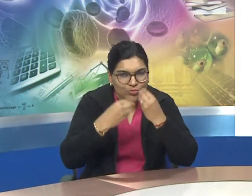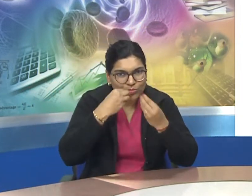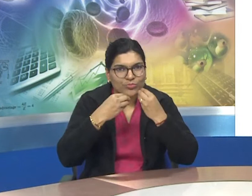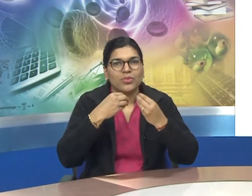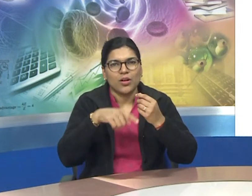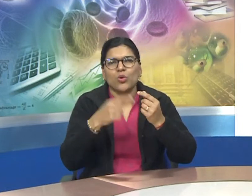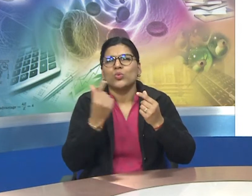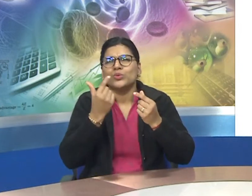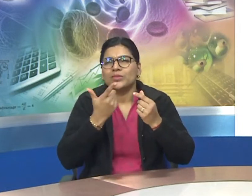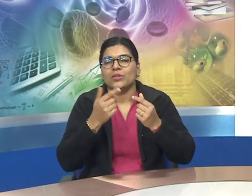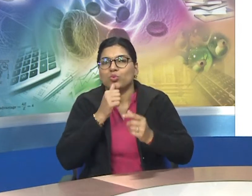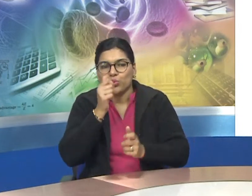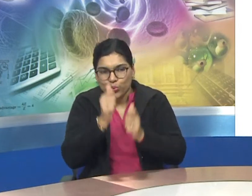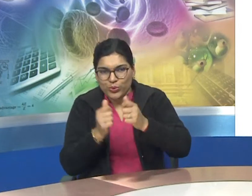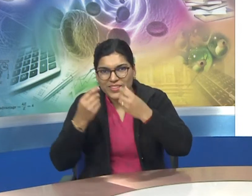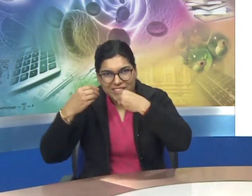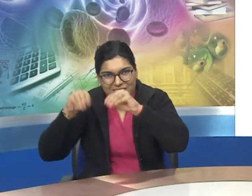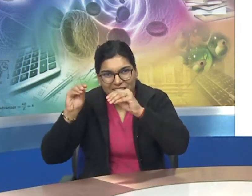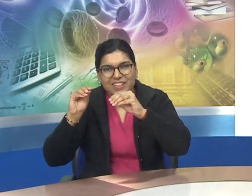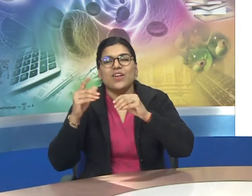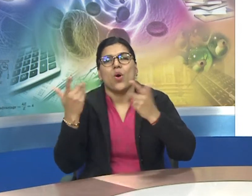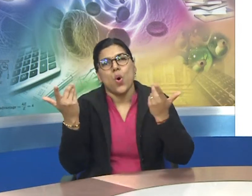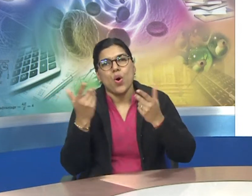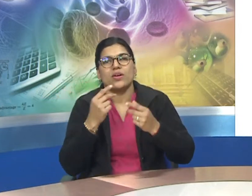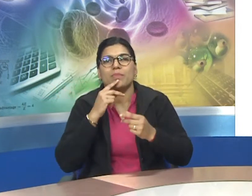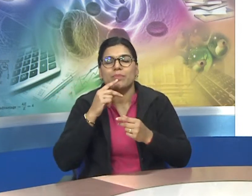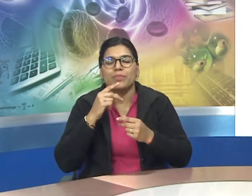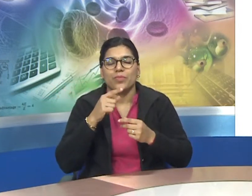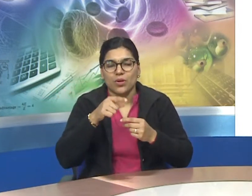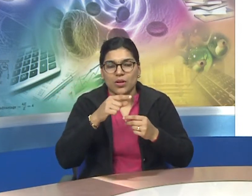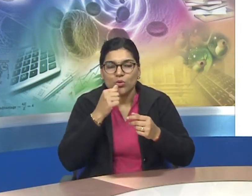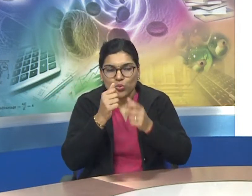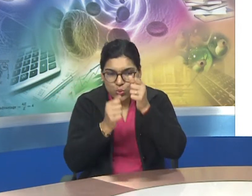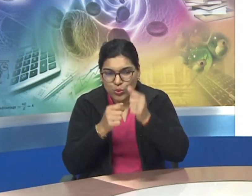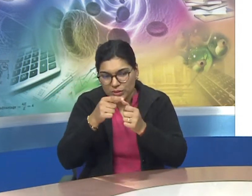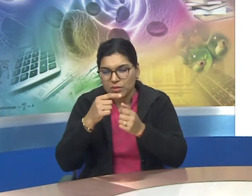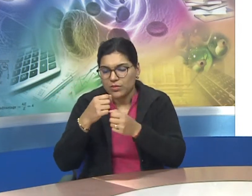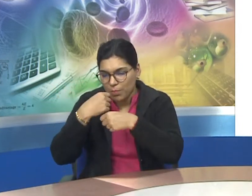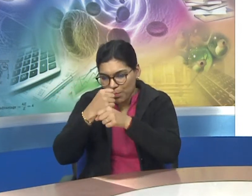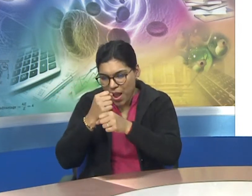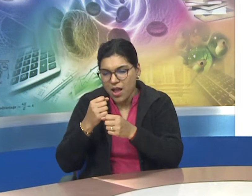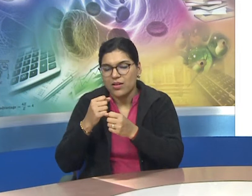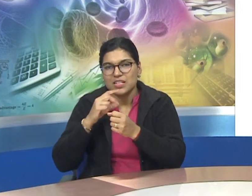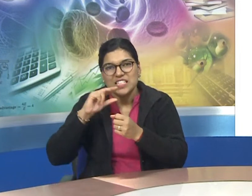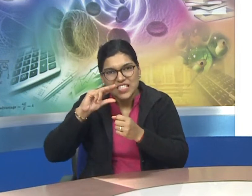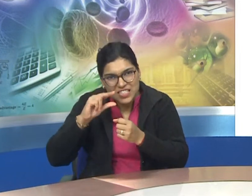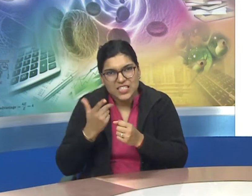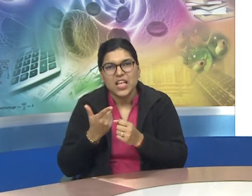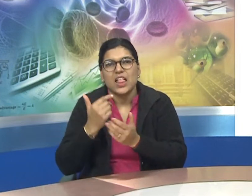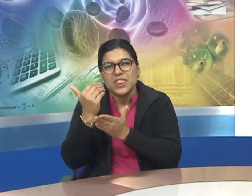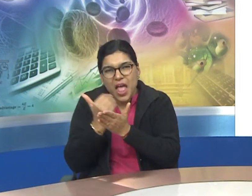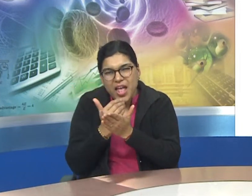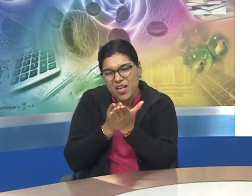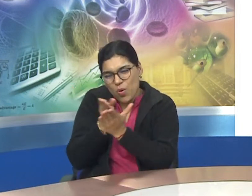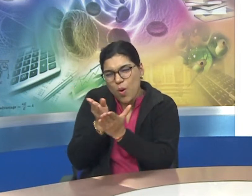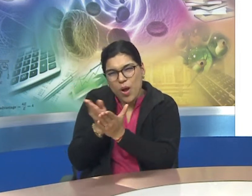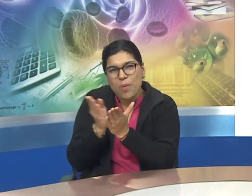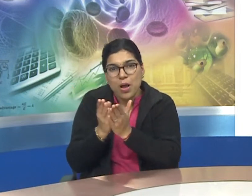Ranches is a place where we keep our domestic animals like cow, buffalo, goat